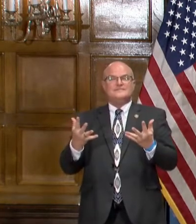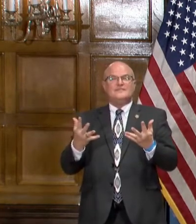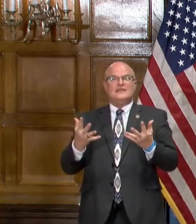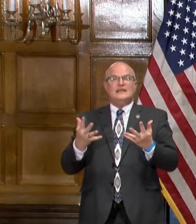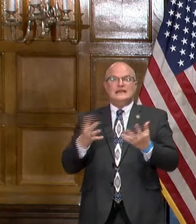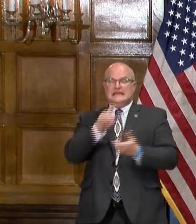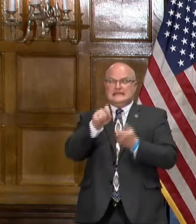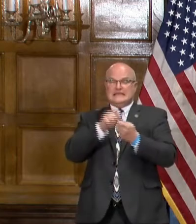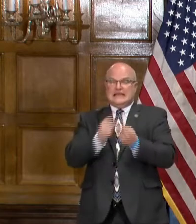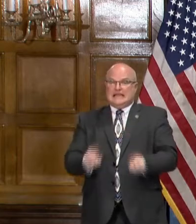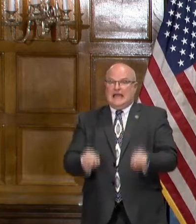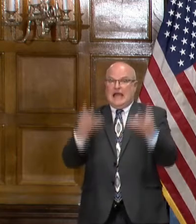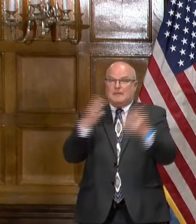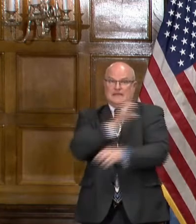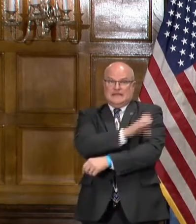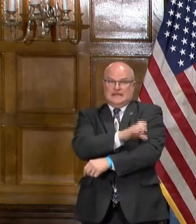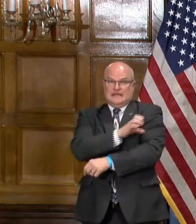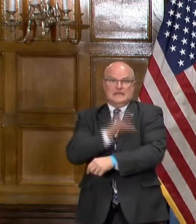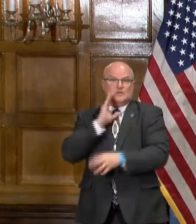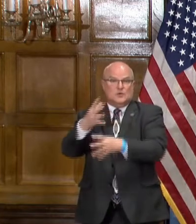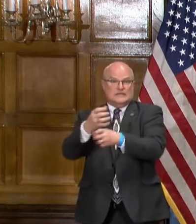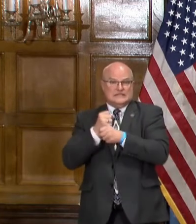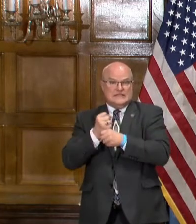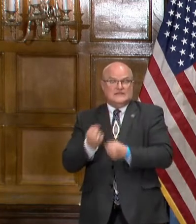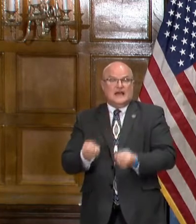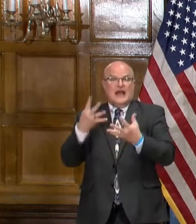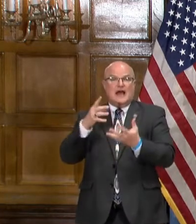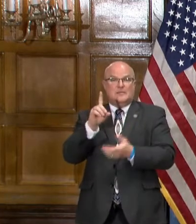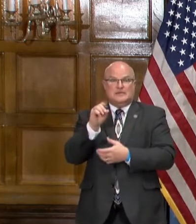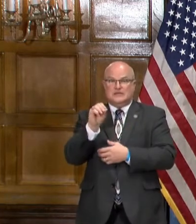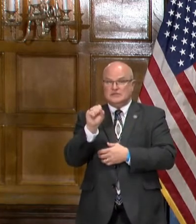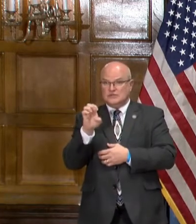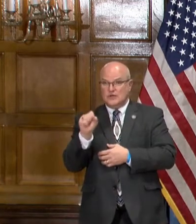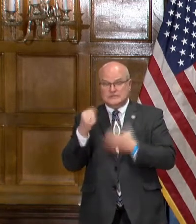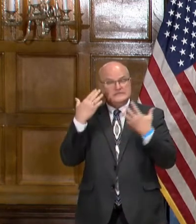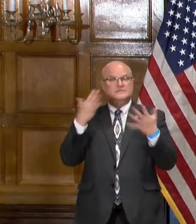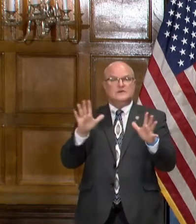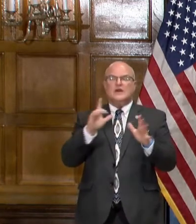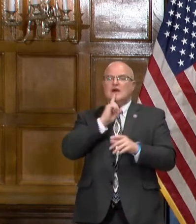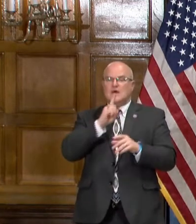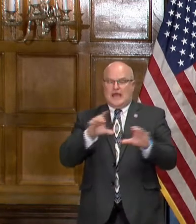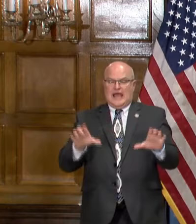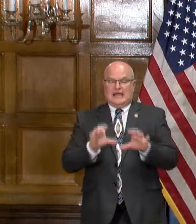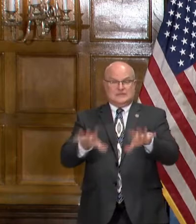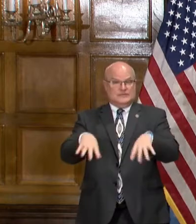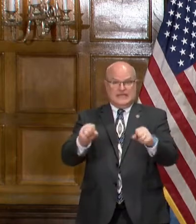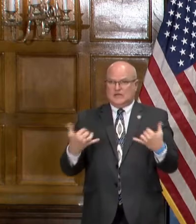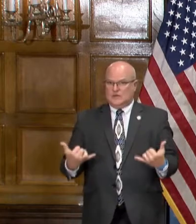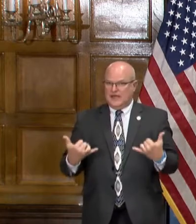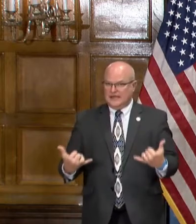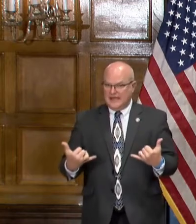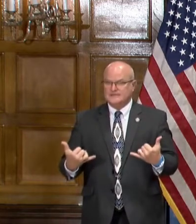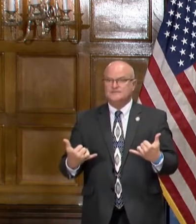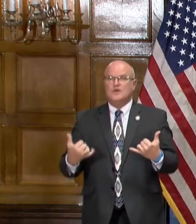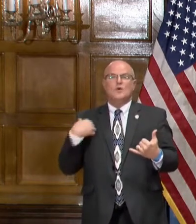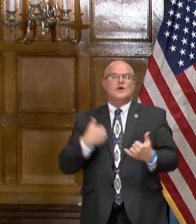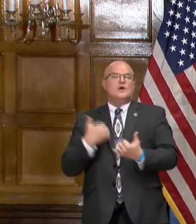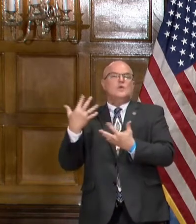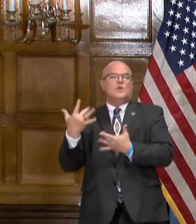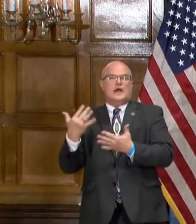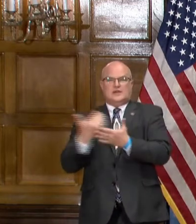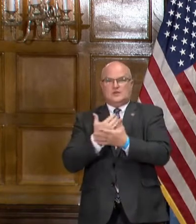how many of the clinics will receive that, how much the dosage will be, so there's no action that can be taken now. We're simply waiting for